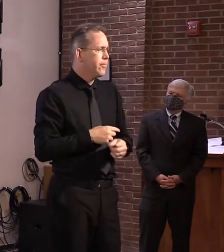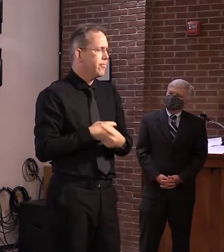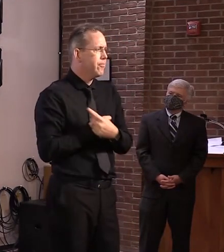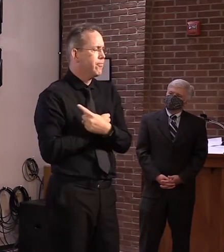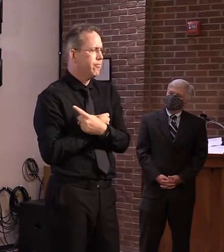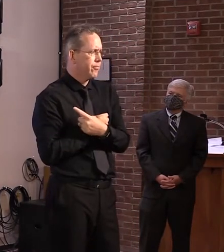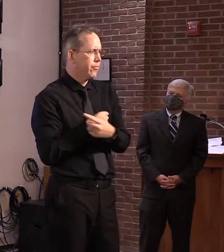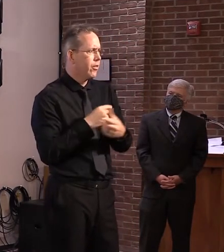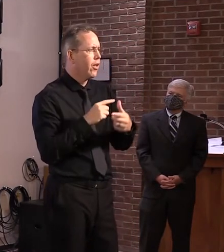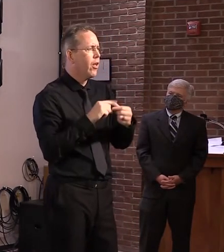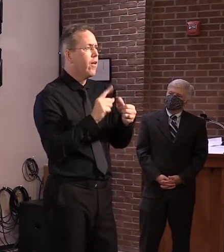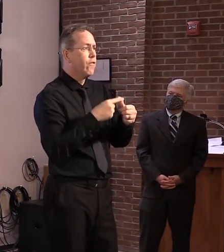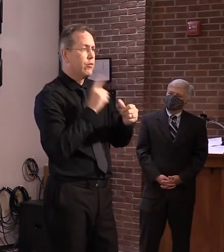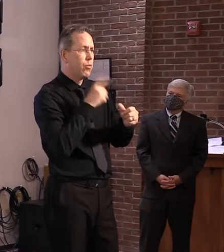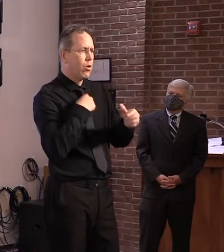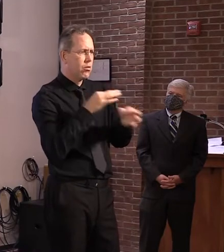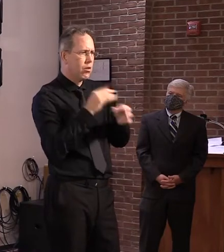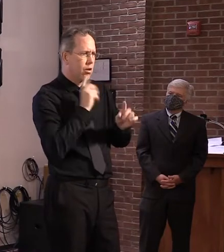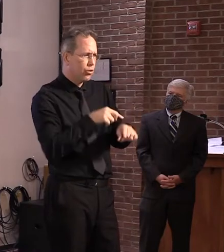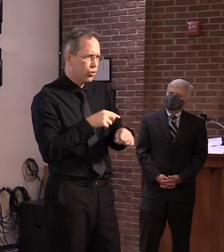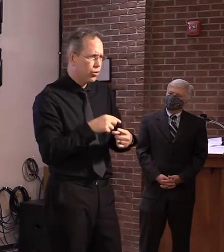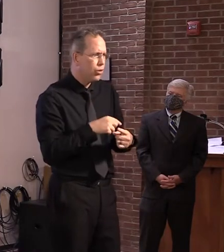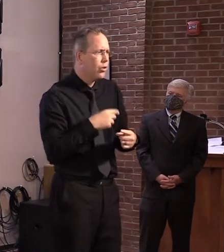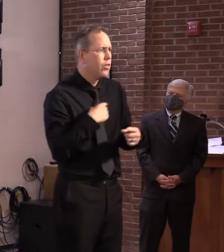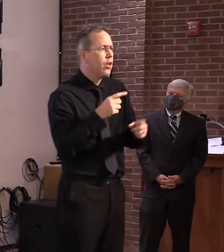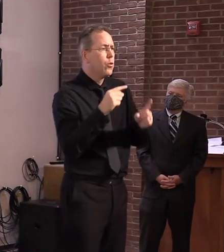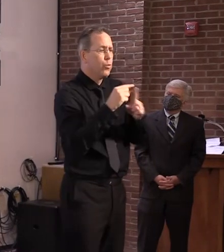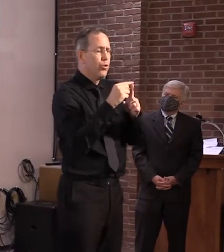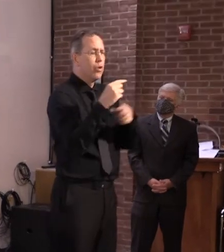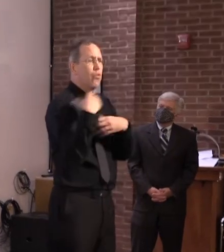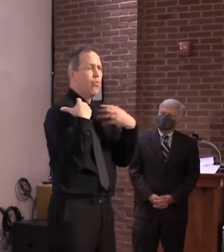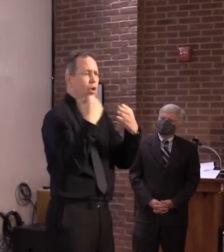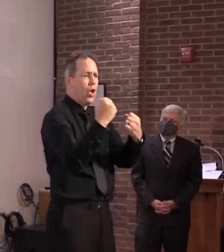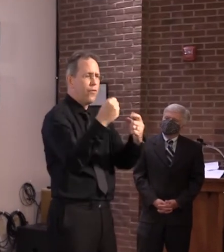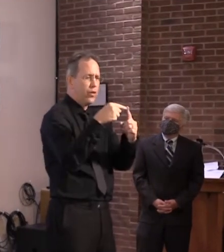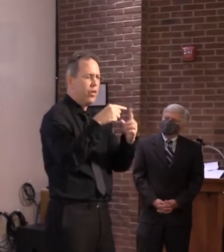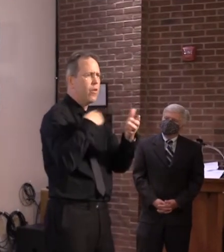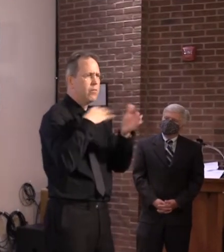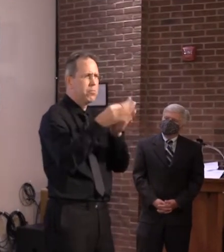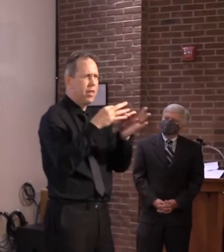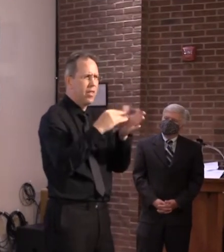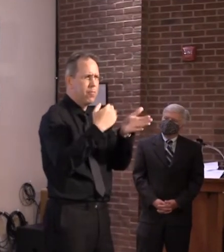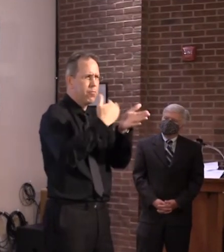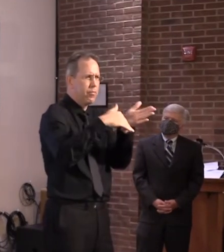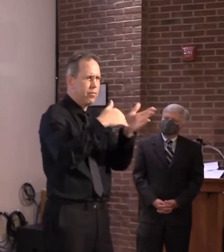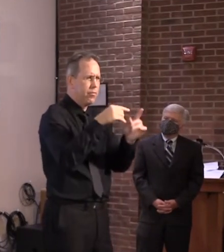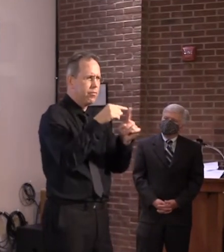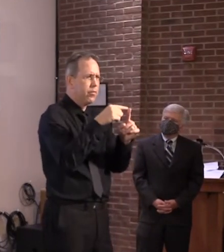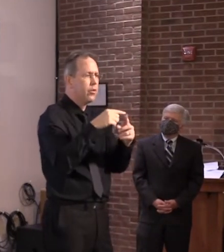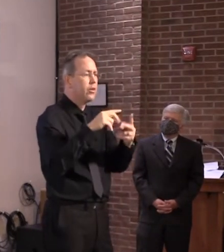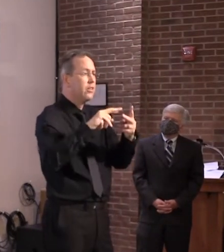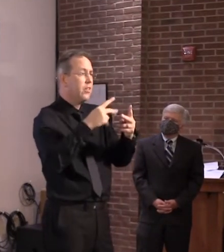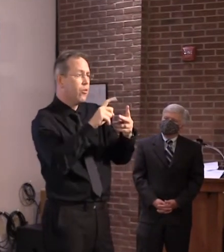what constitutes a recovered case. And the second part, I believe our